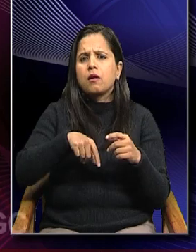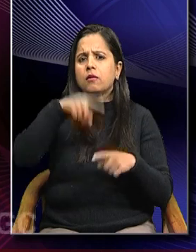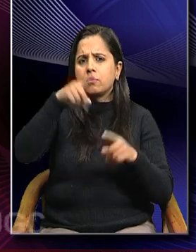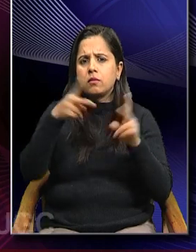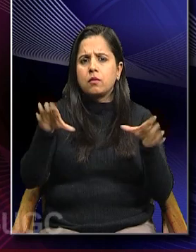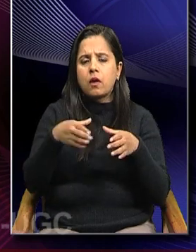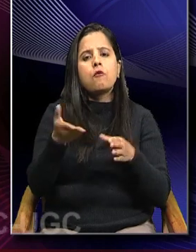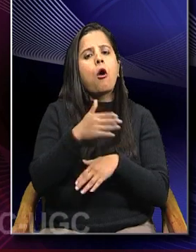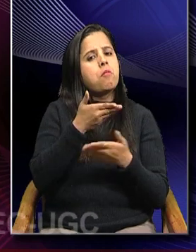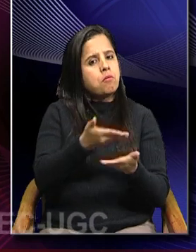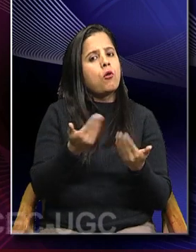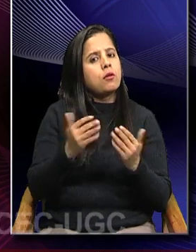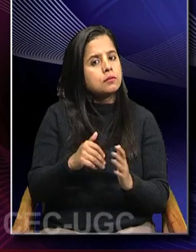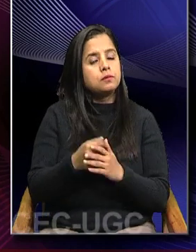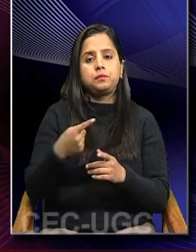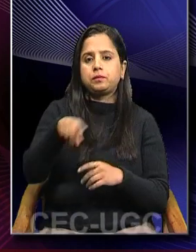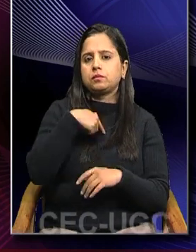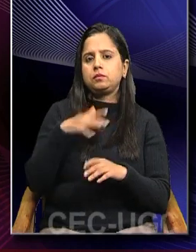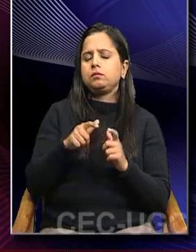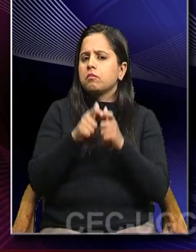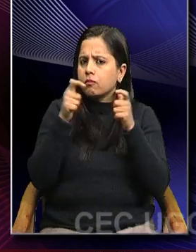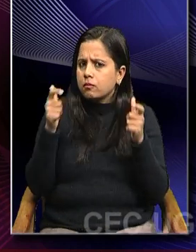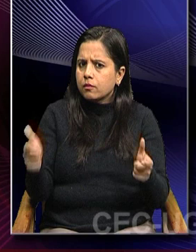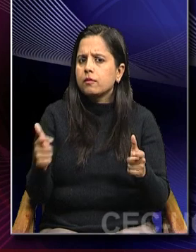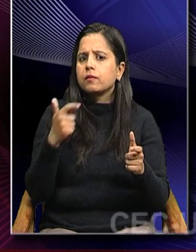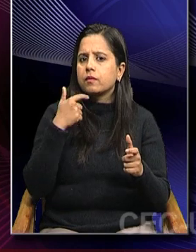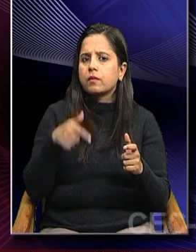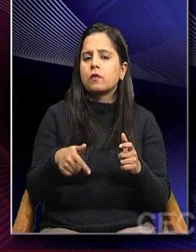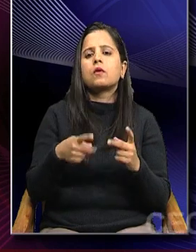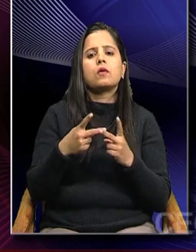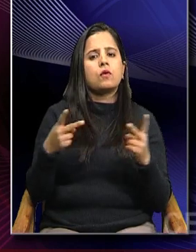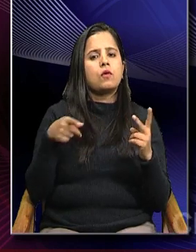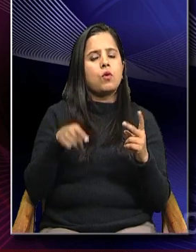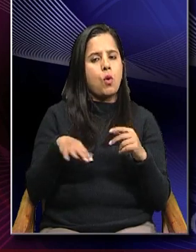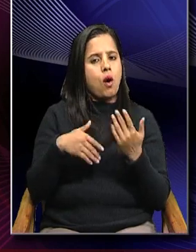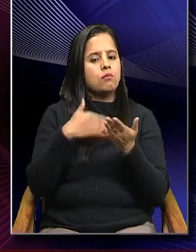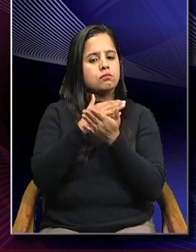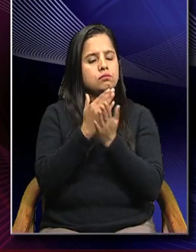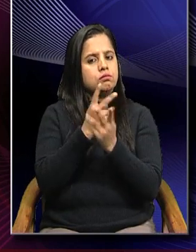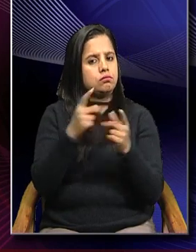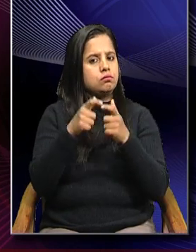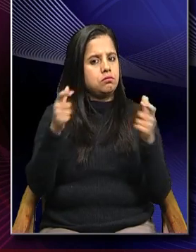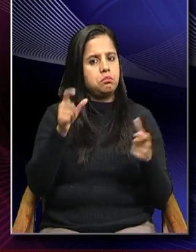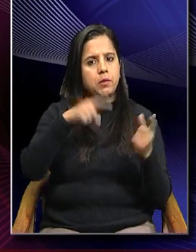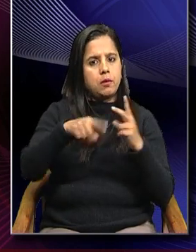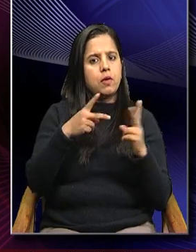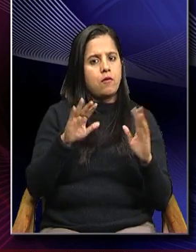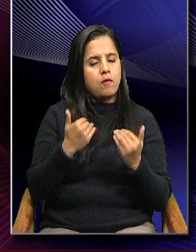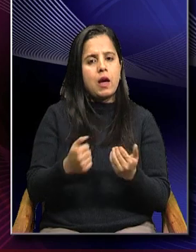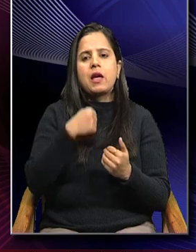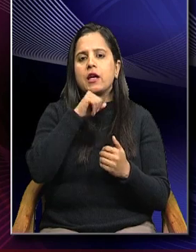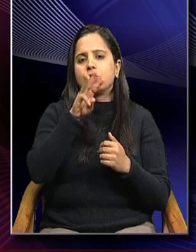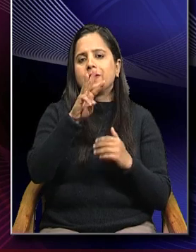can come from here. So, we have huge size of or proportionate size of population under the age